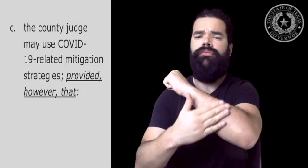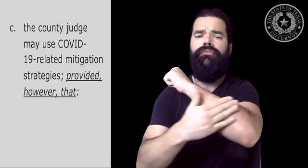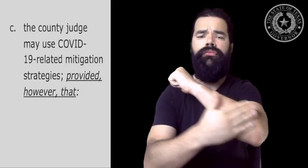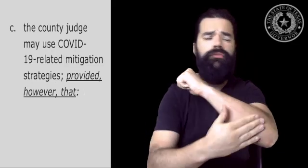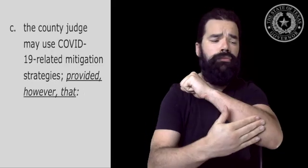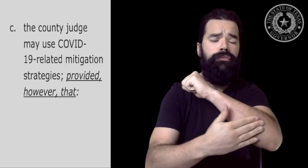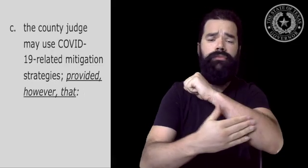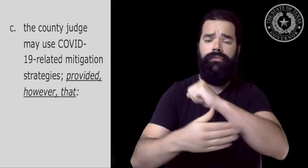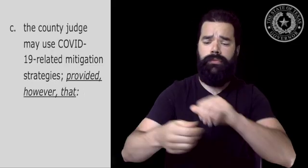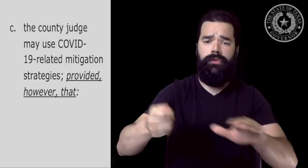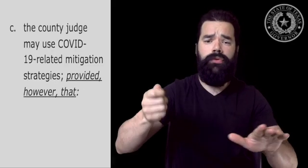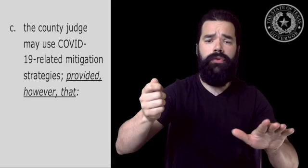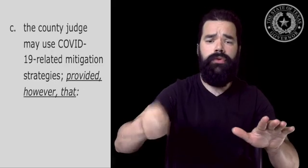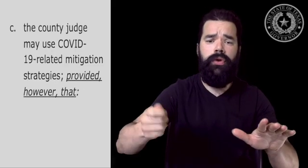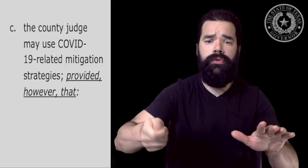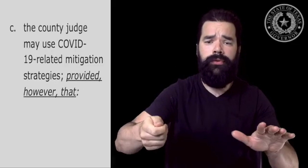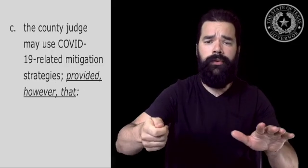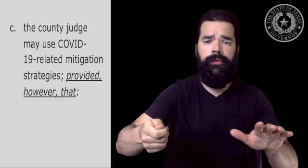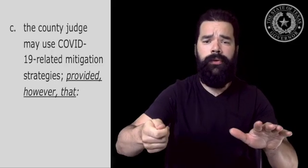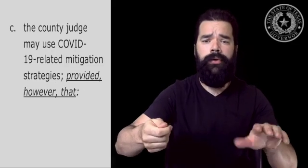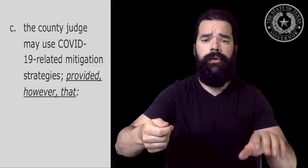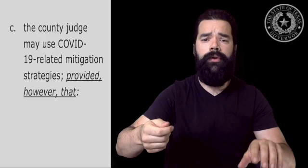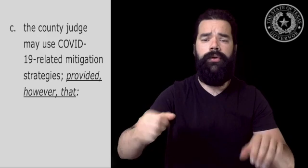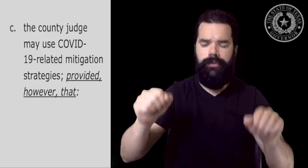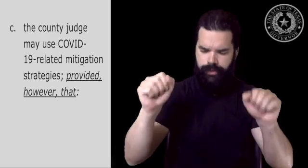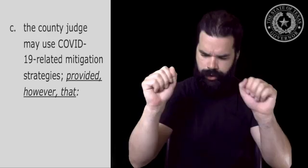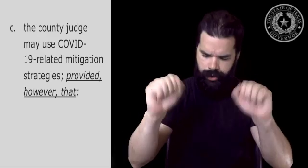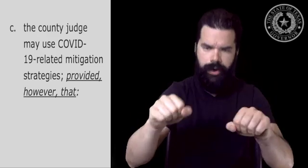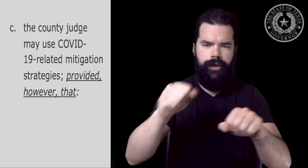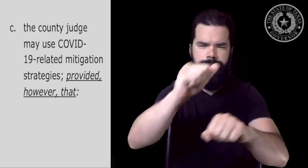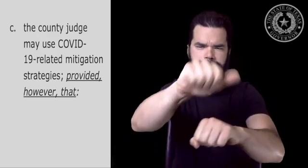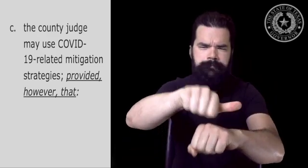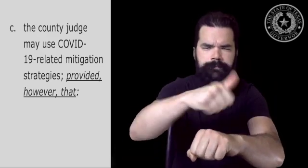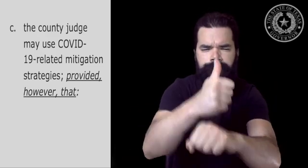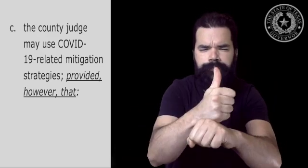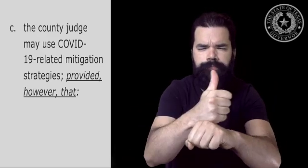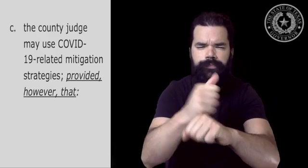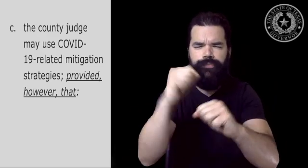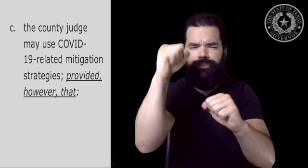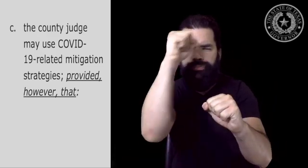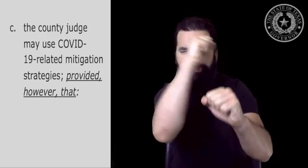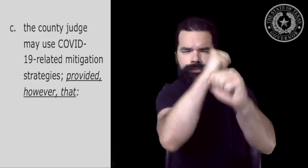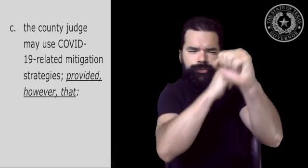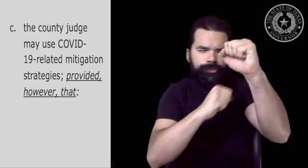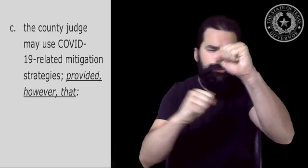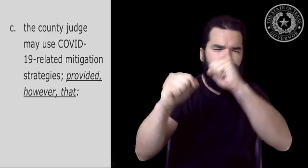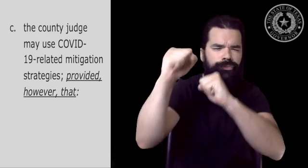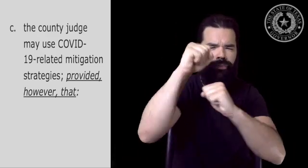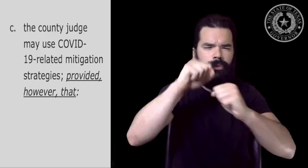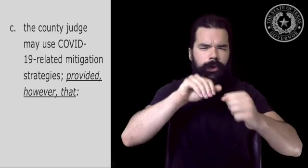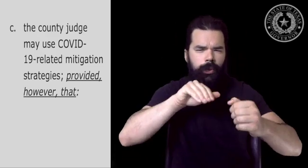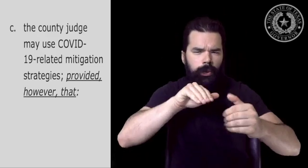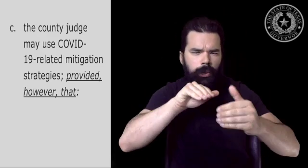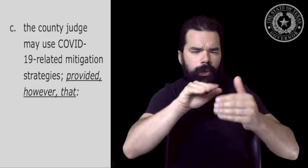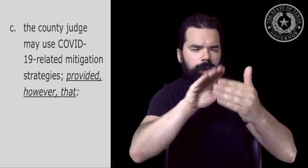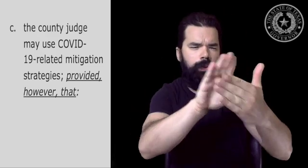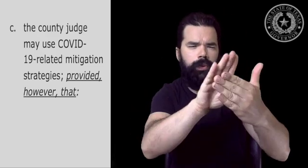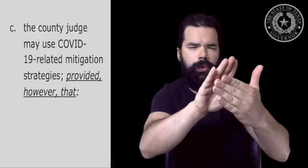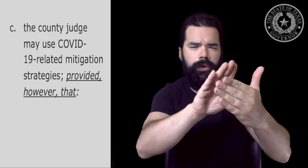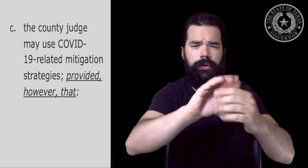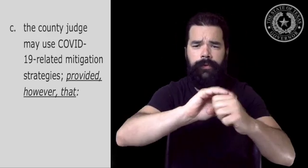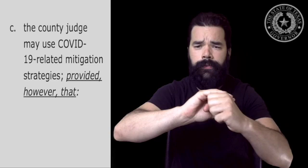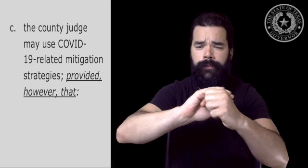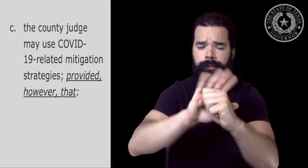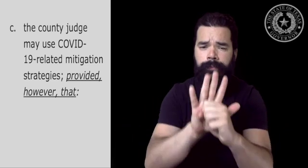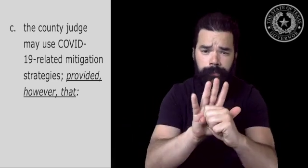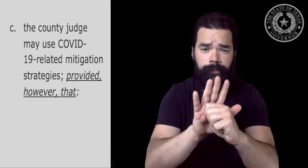C. The county judge may use COVID-19 related mitigation strategies, provided however